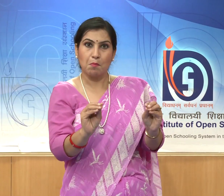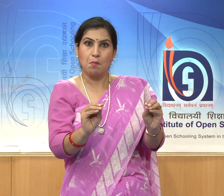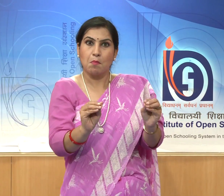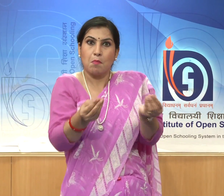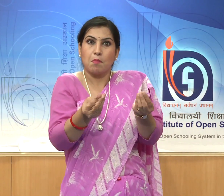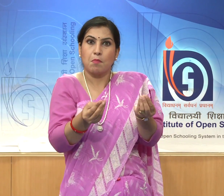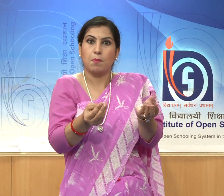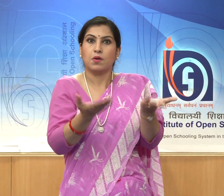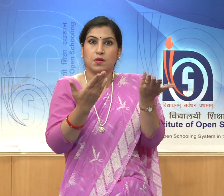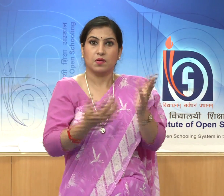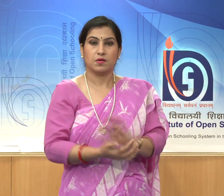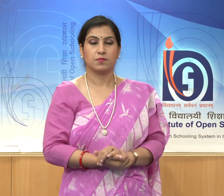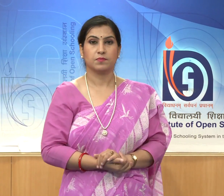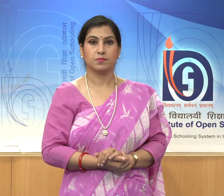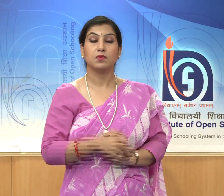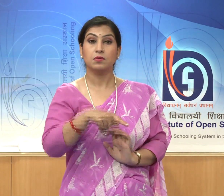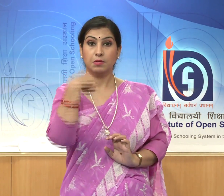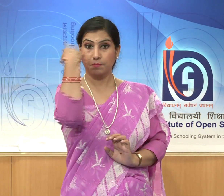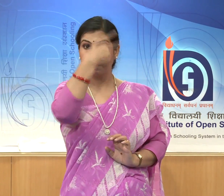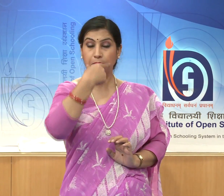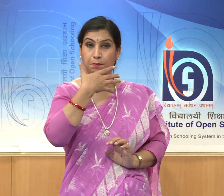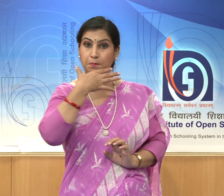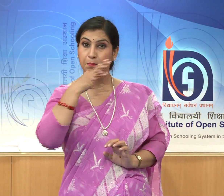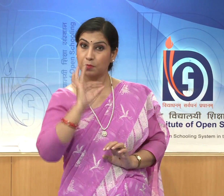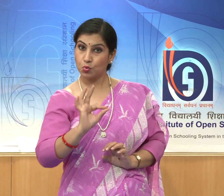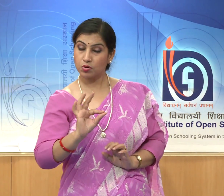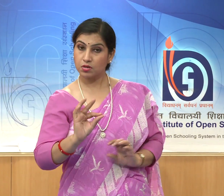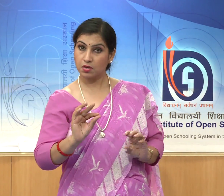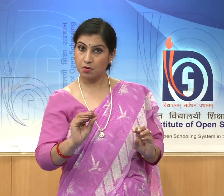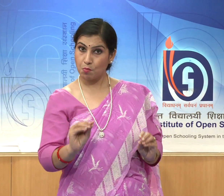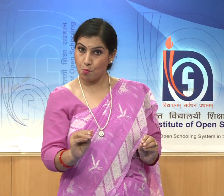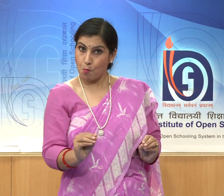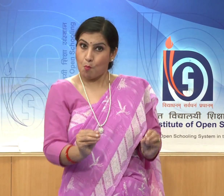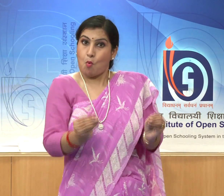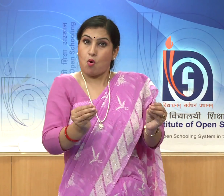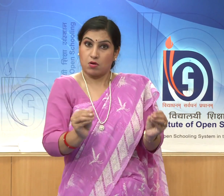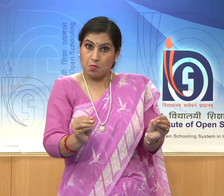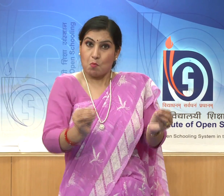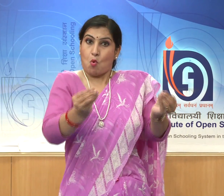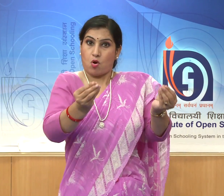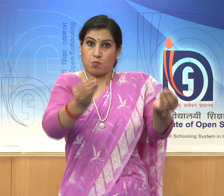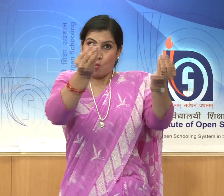enhance the beauty of this painting.